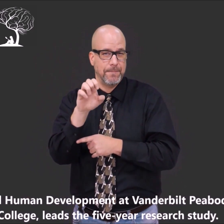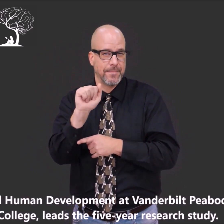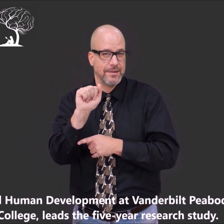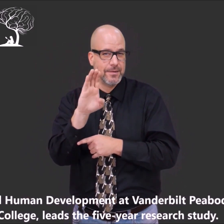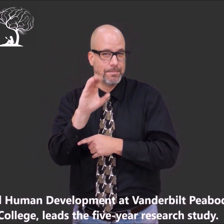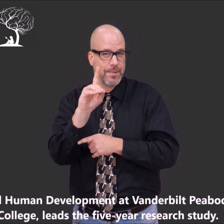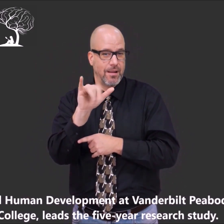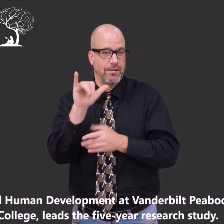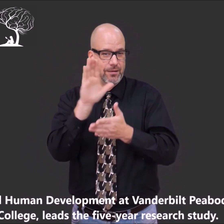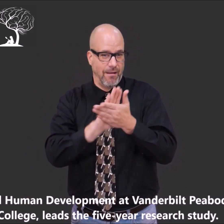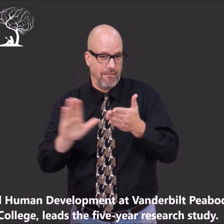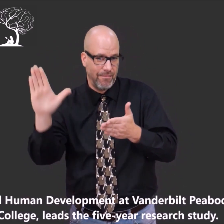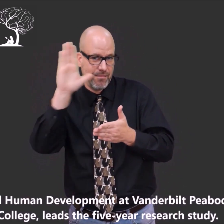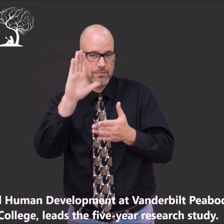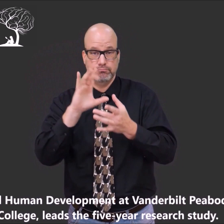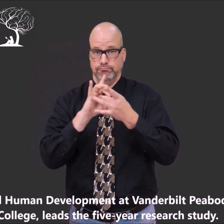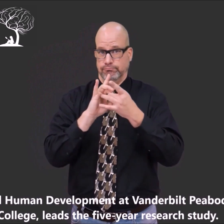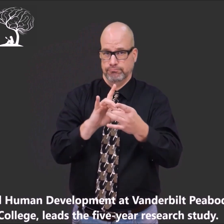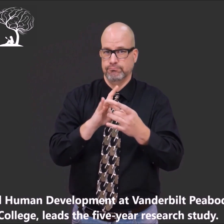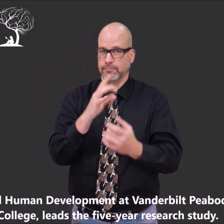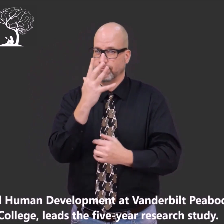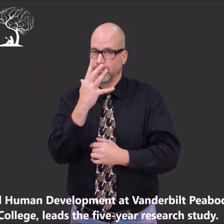the 5-year research study.